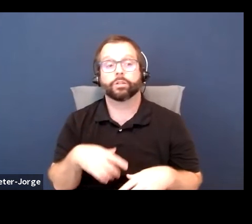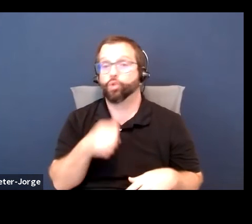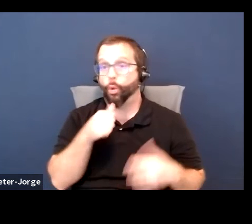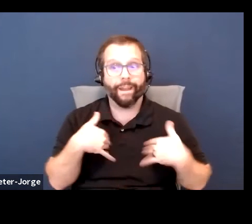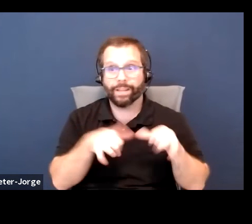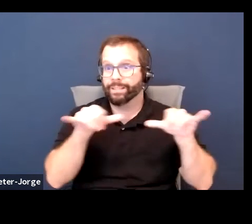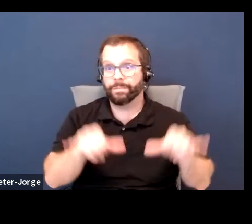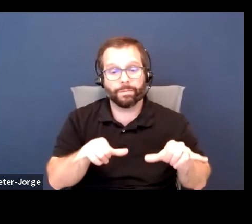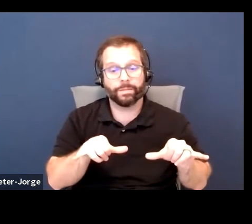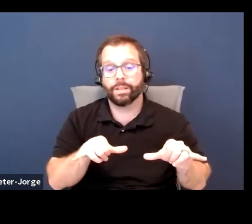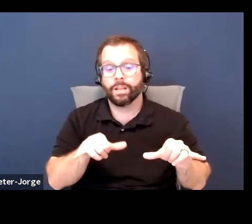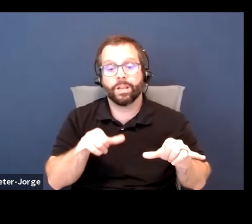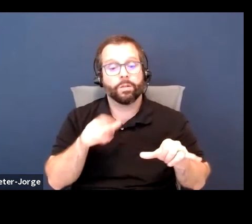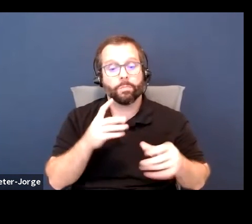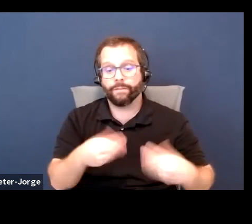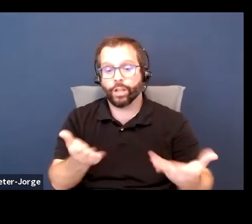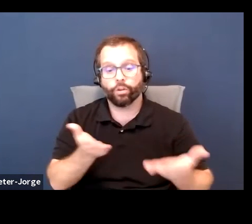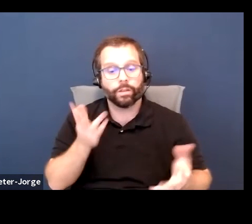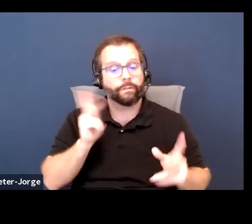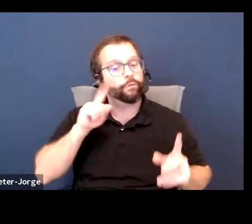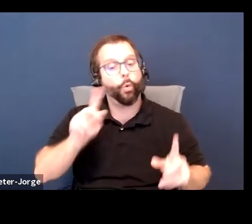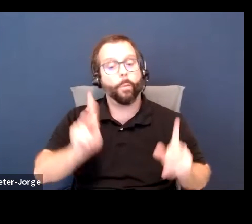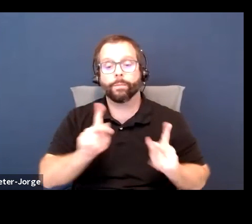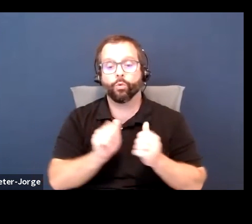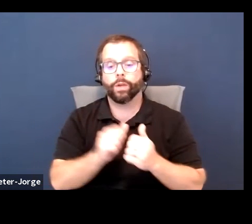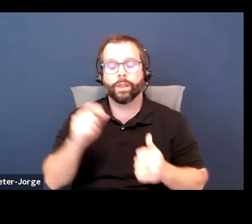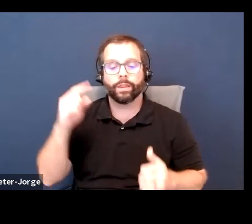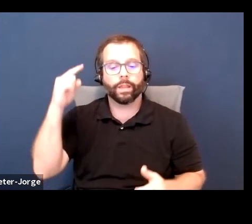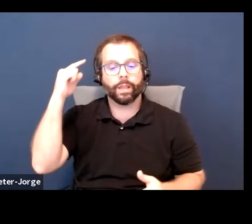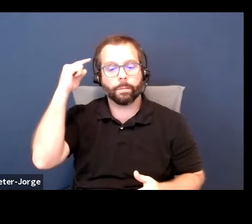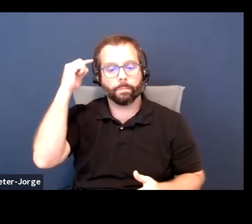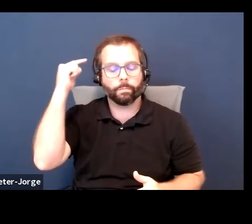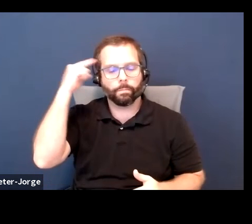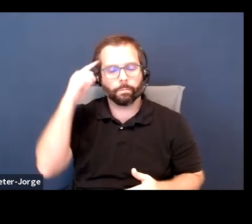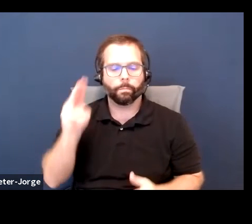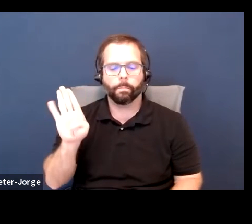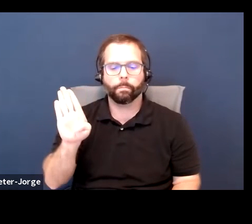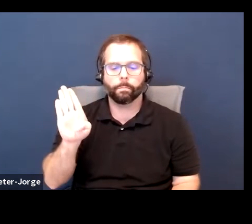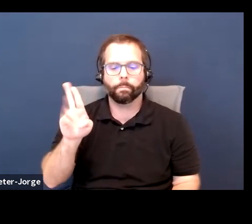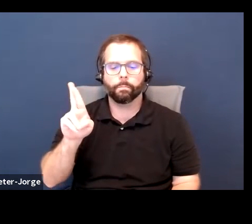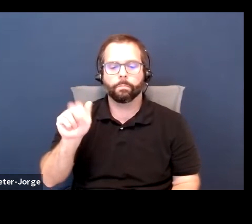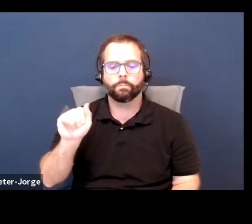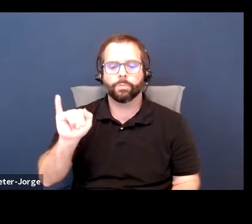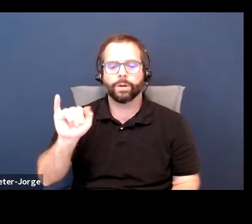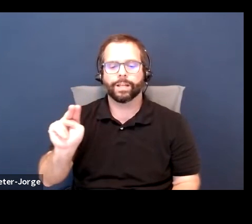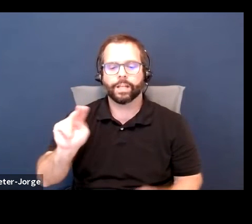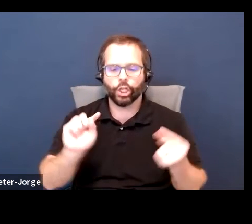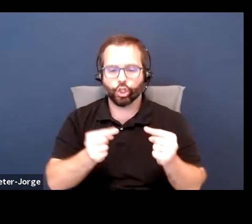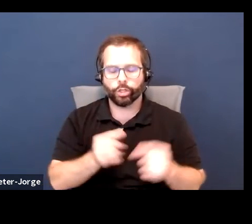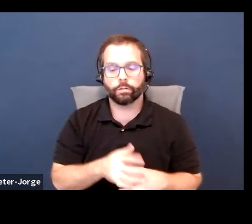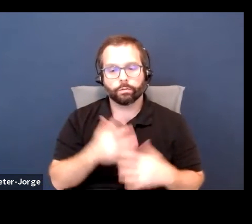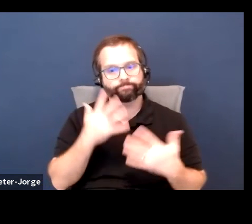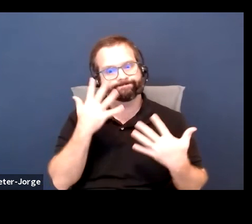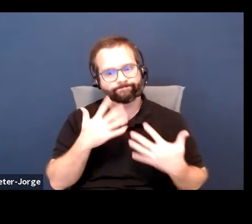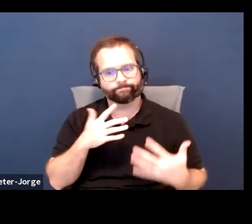I'm pretty embarrassed about that. We had worked with the state, our state Medicaid agency, back